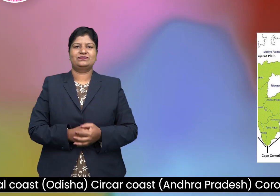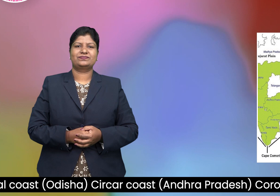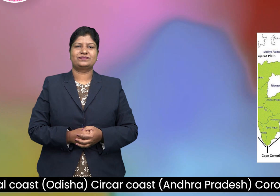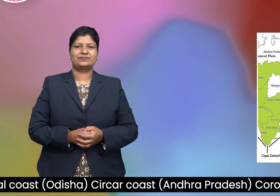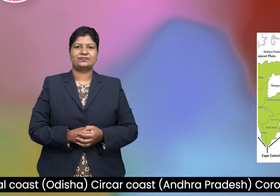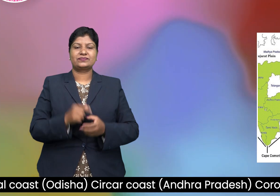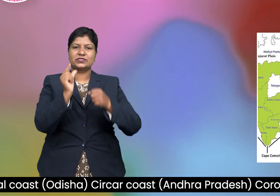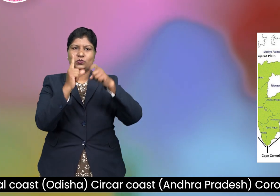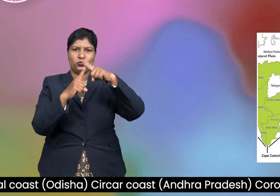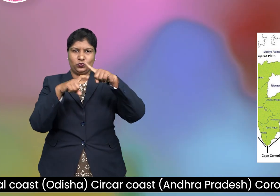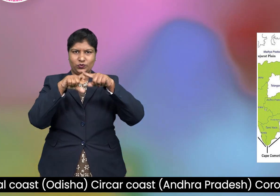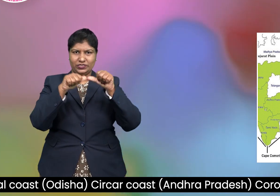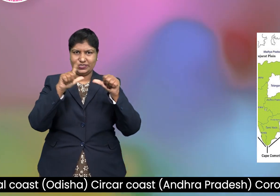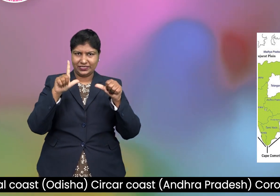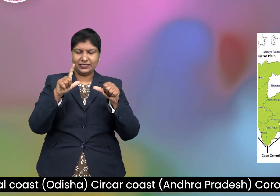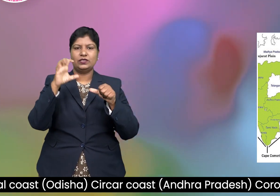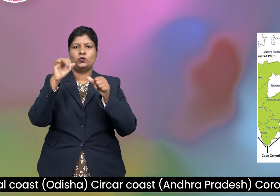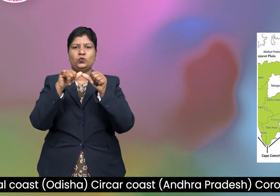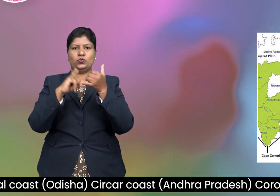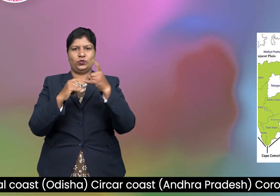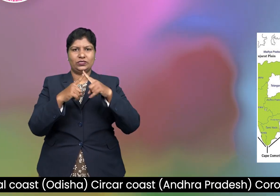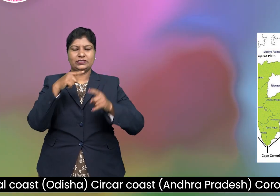Utkal coast Odisha